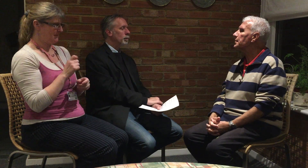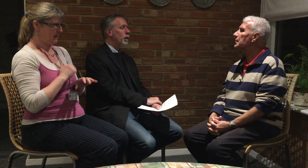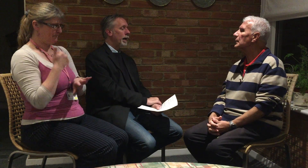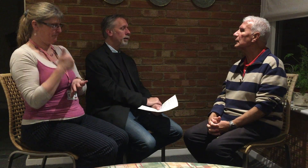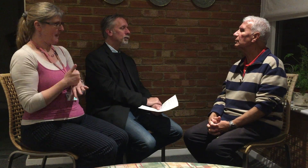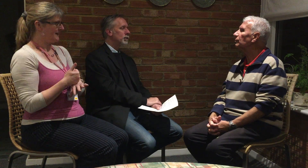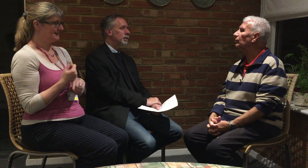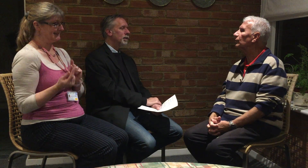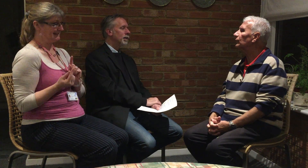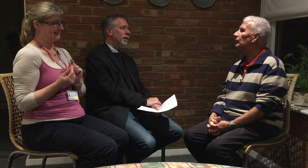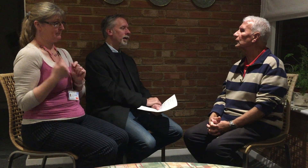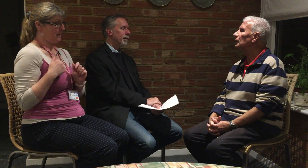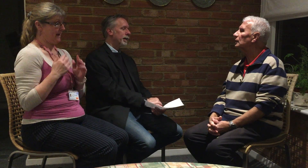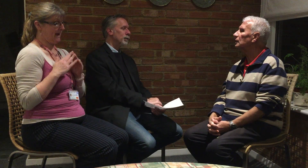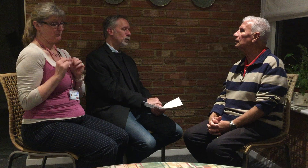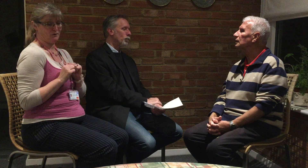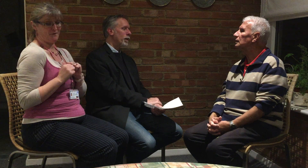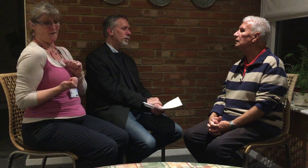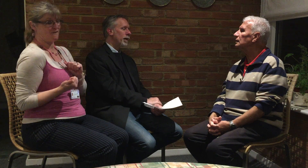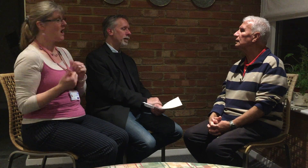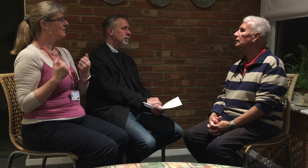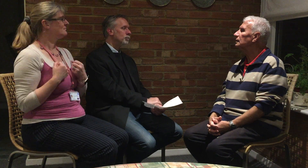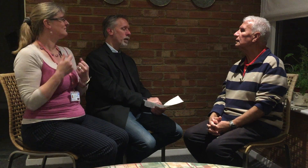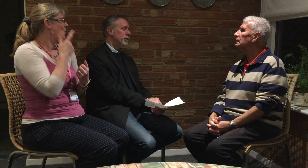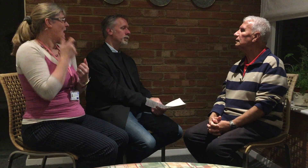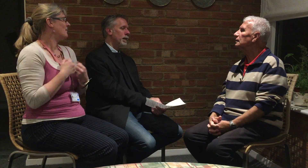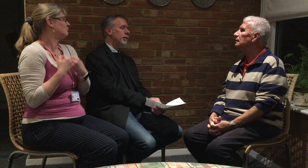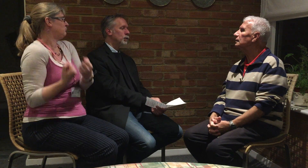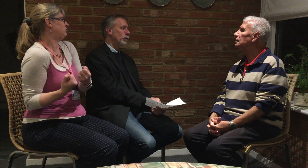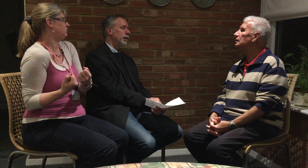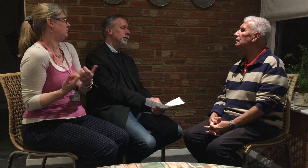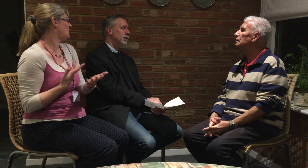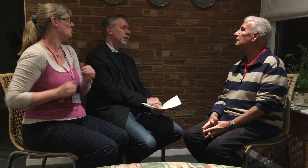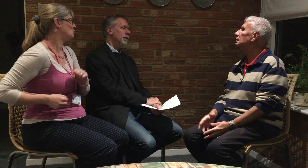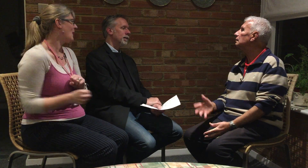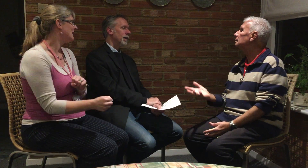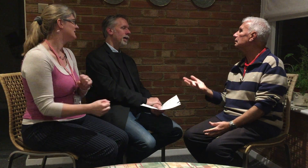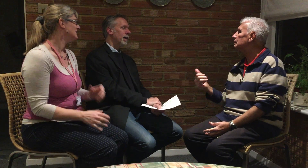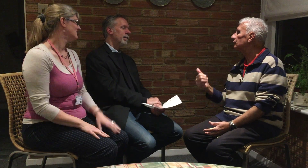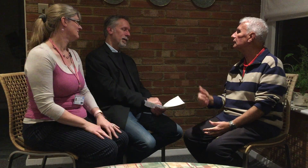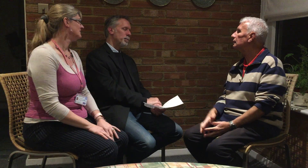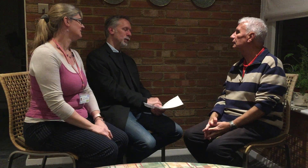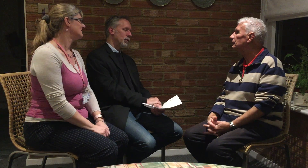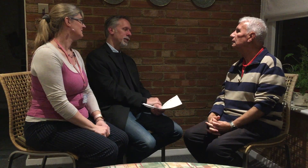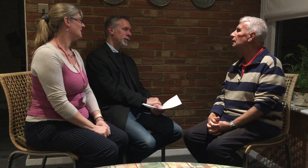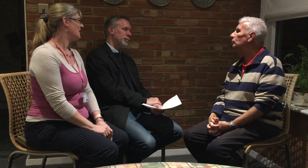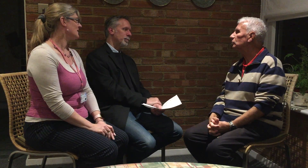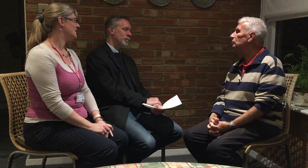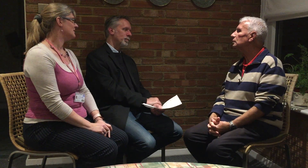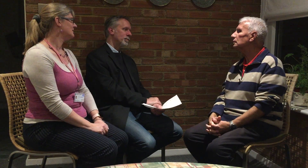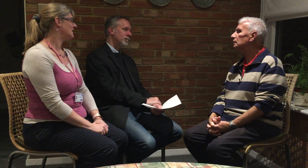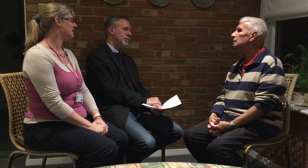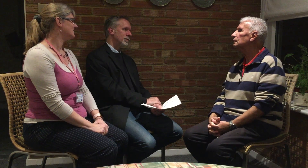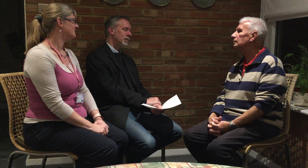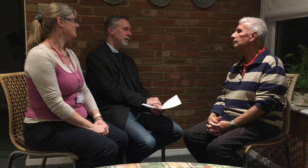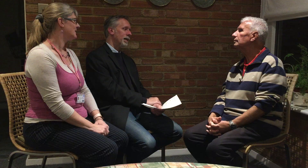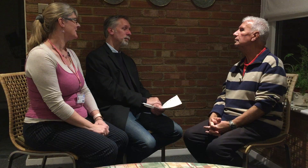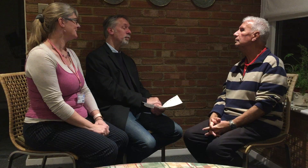my house, and I get to drive there rather than take the train, and that's much nicer. Oh, that's good, yeah. Yes,